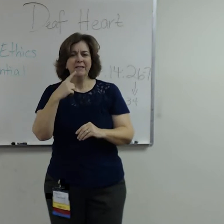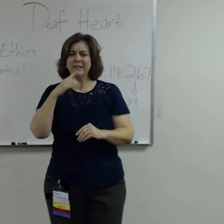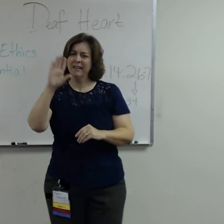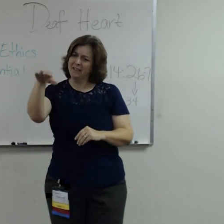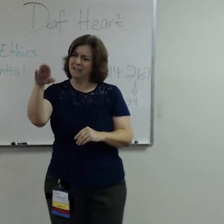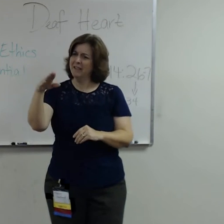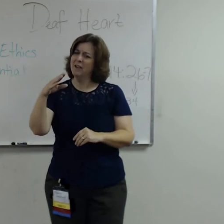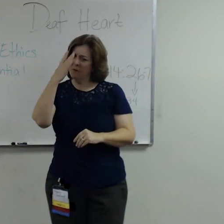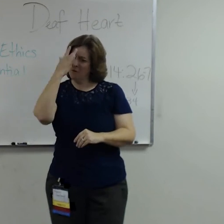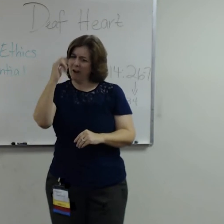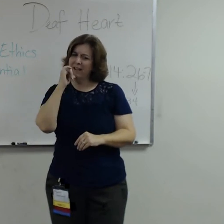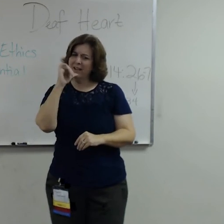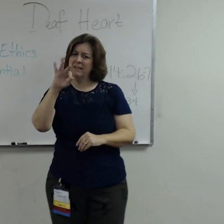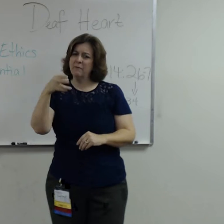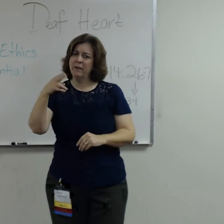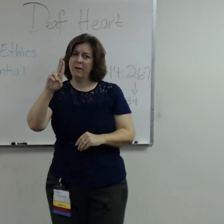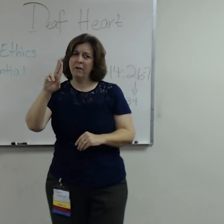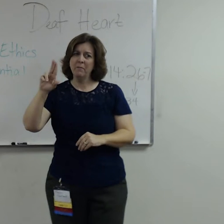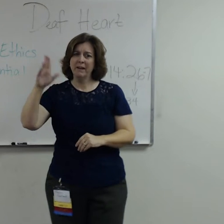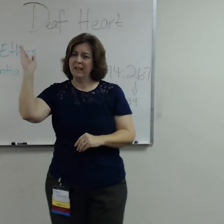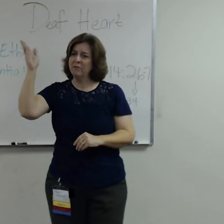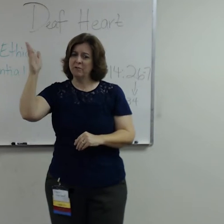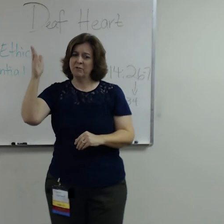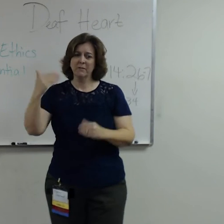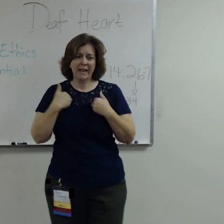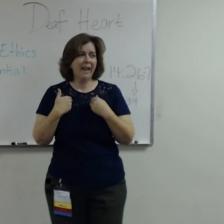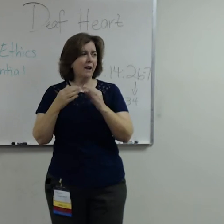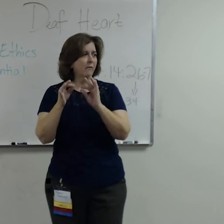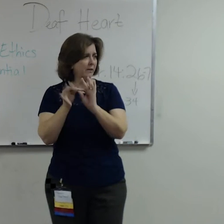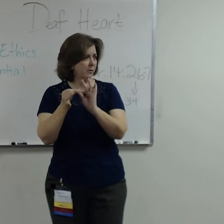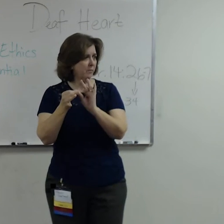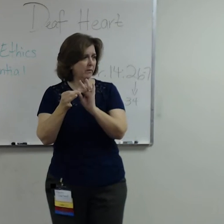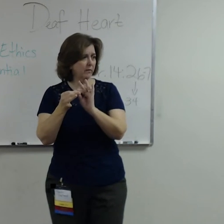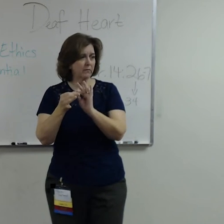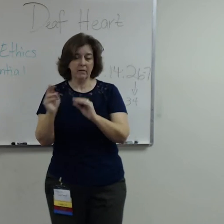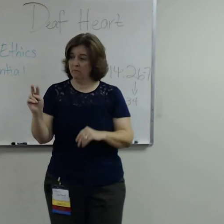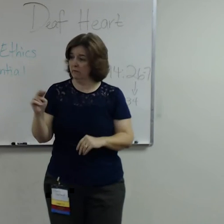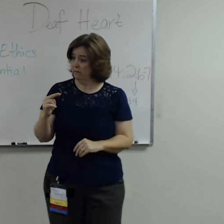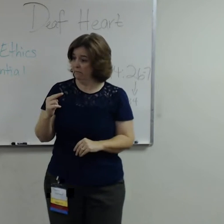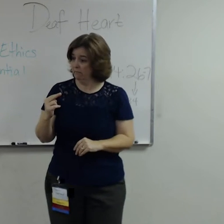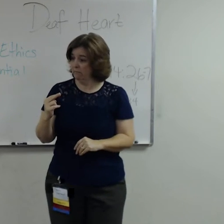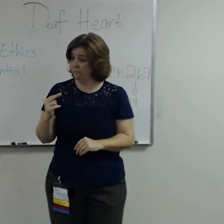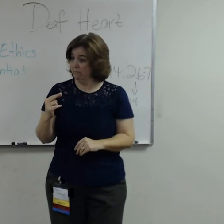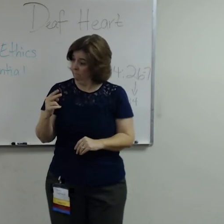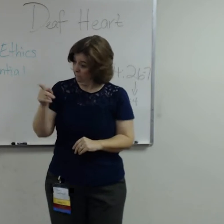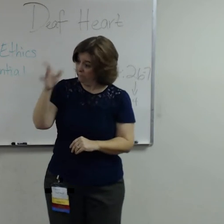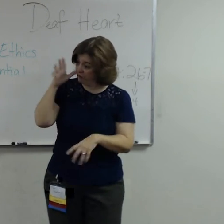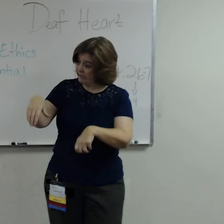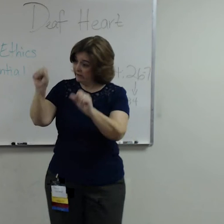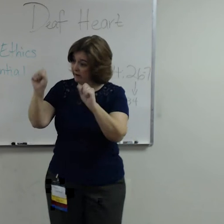said, why doesn't Fried Hardeman lectureships have interpreters? And they went, will you take that